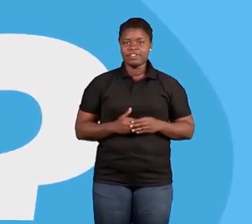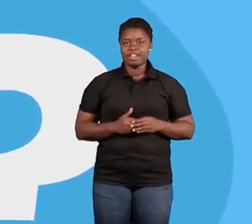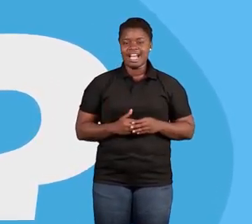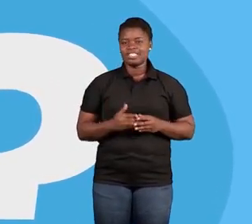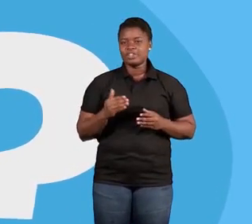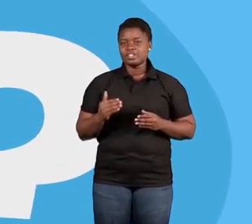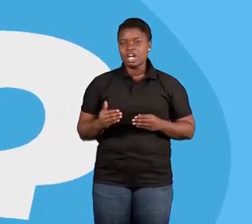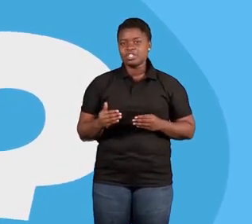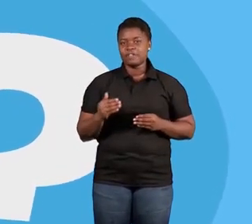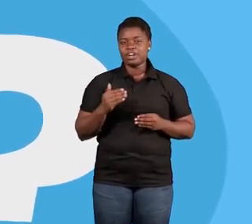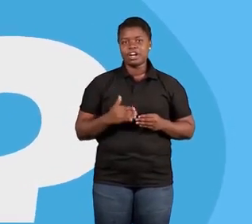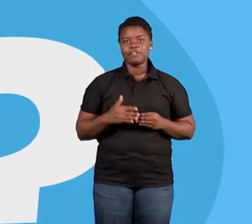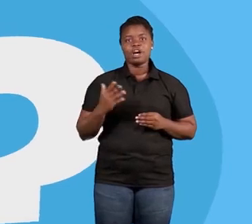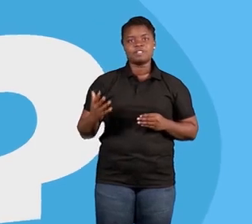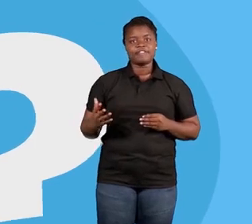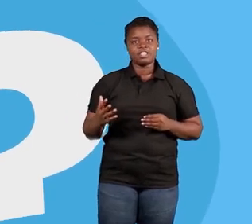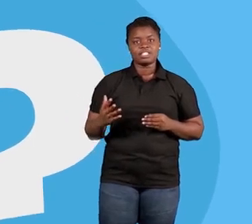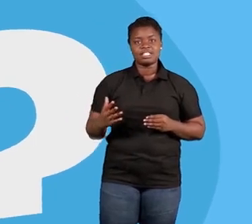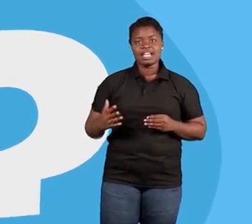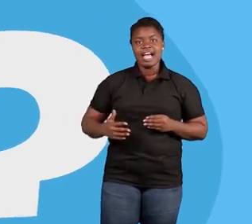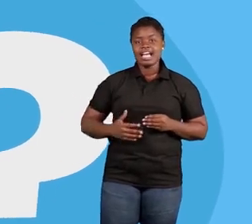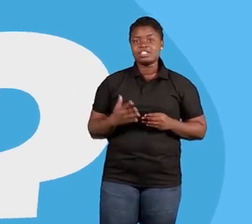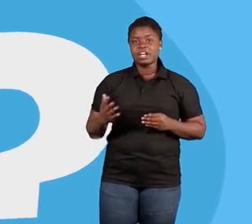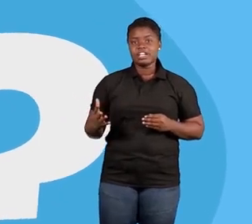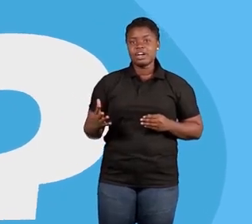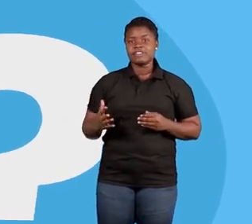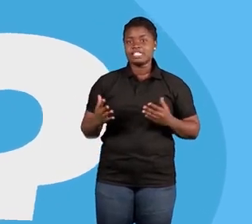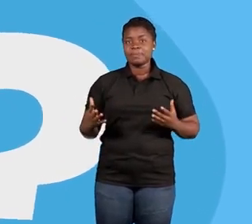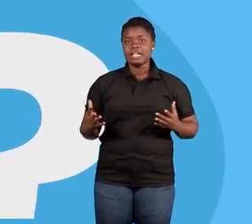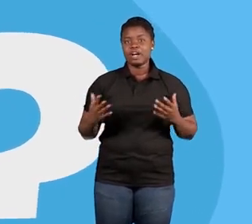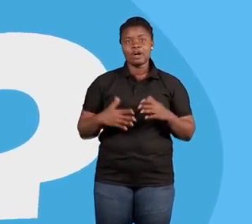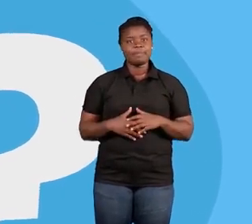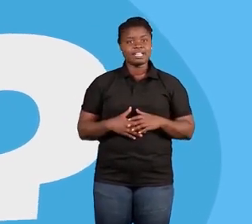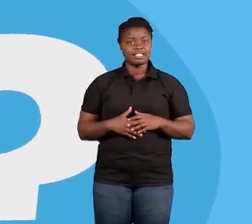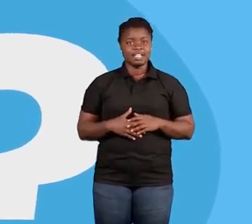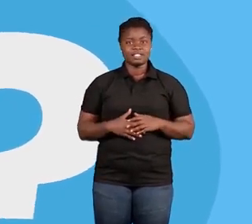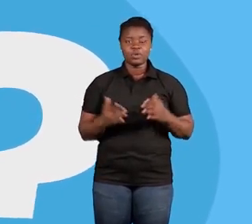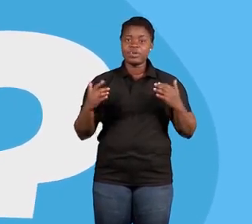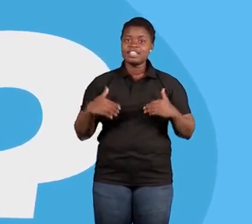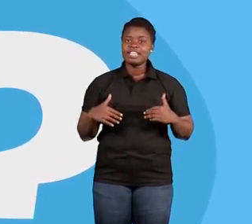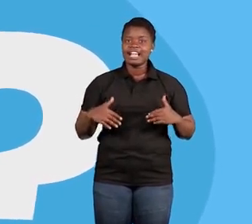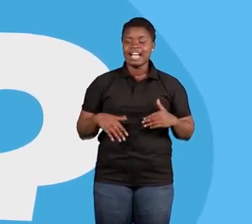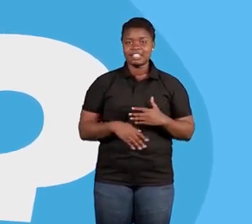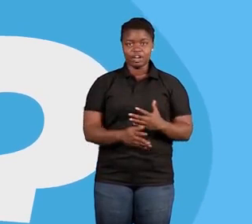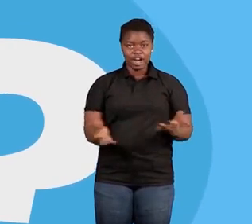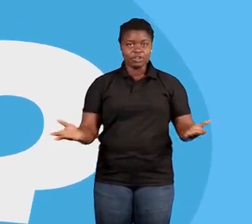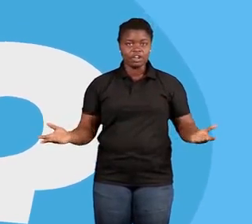proven as a result of careful observations and study of simple and complex things within and around